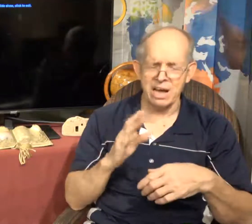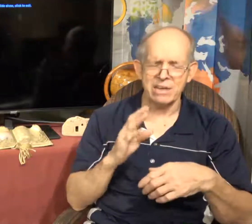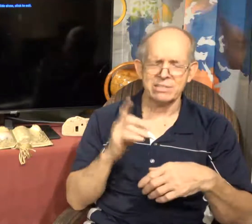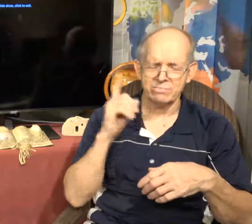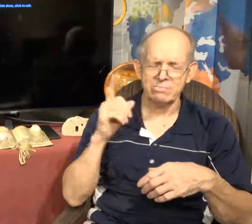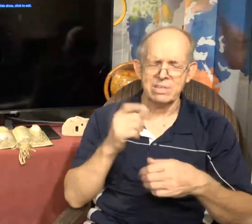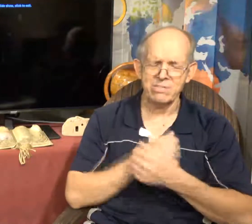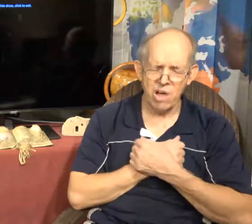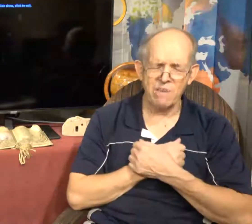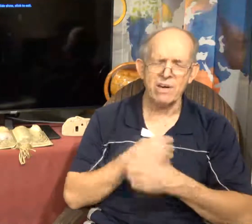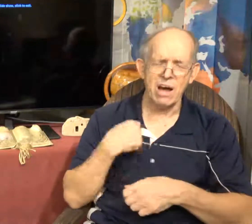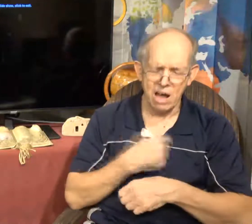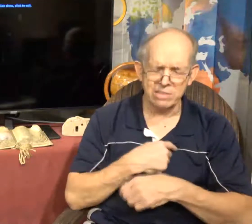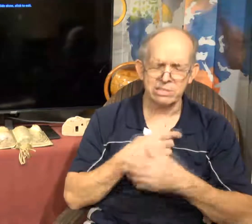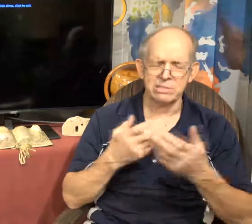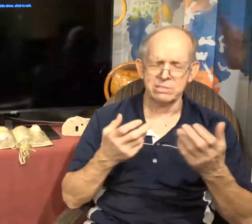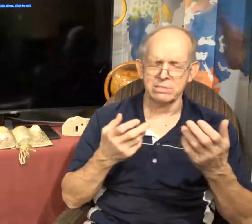God loves us.